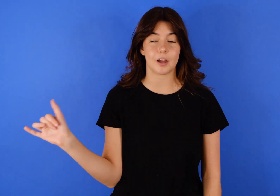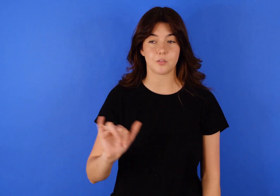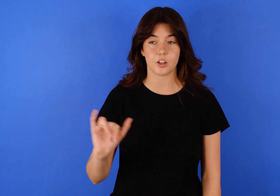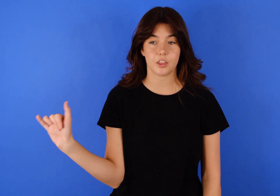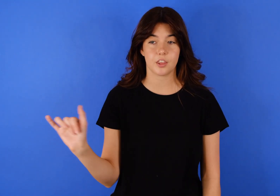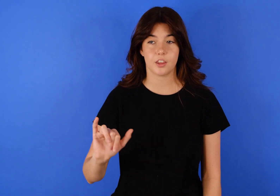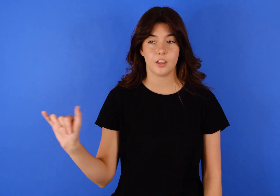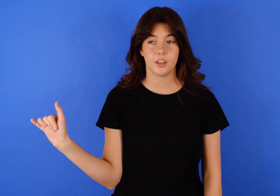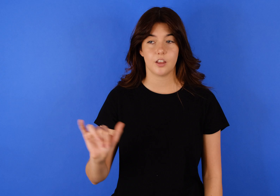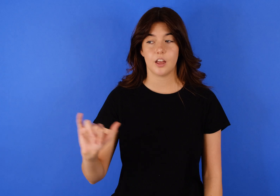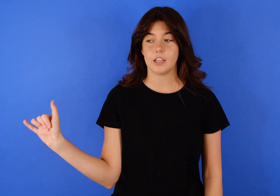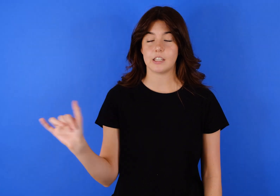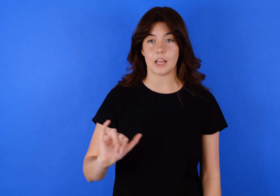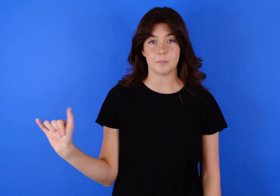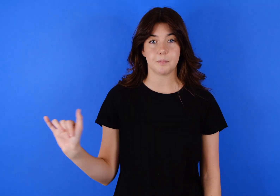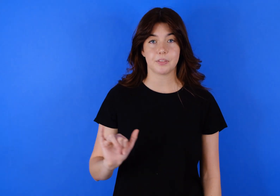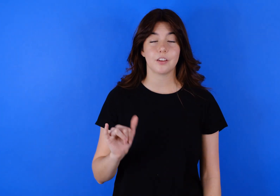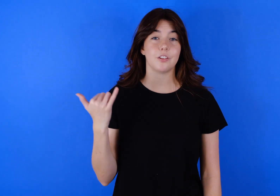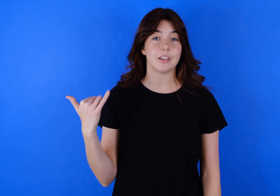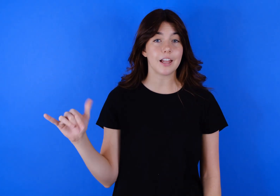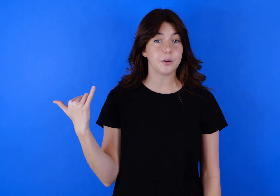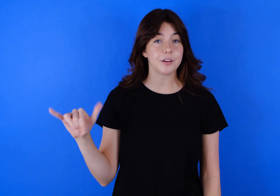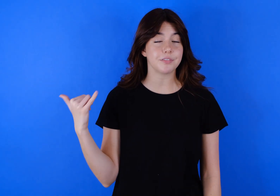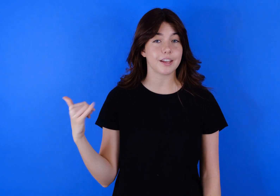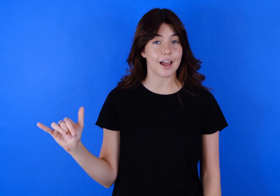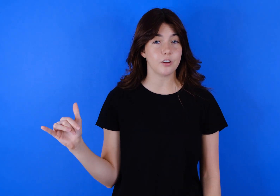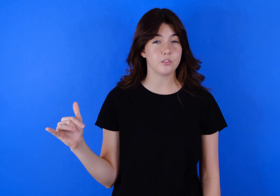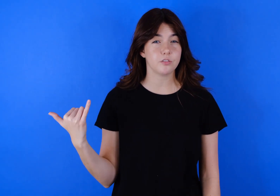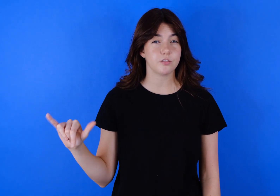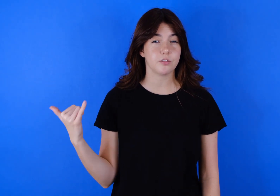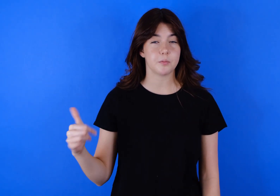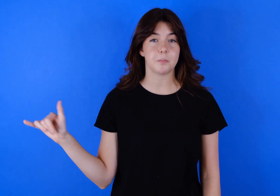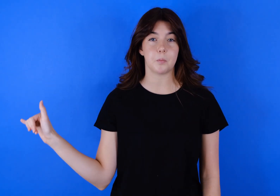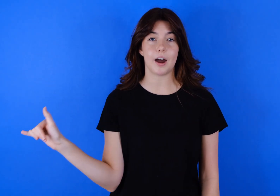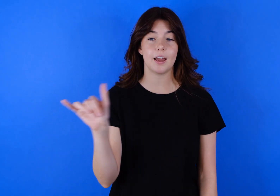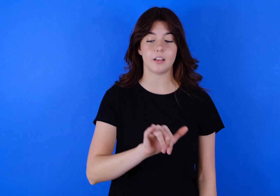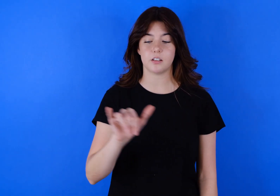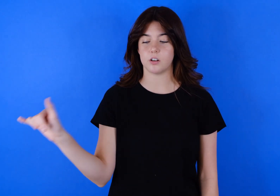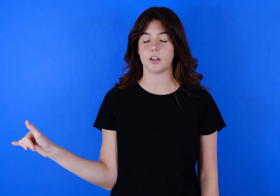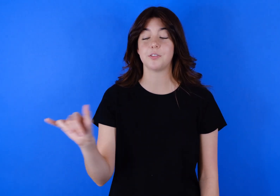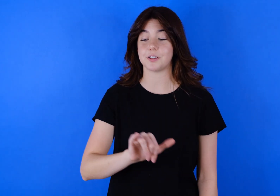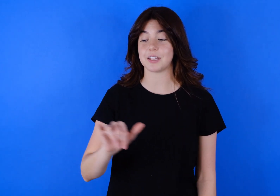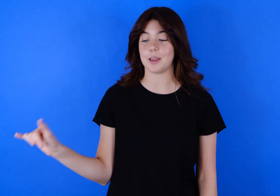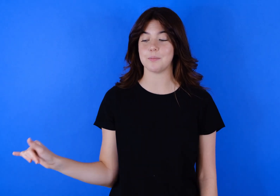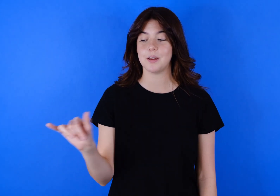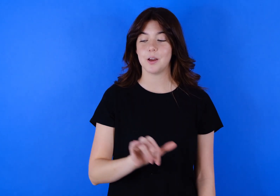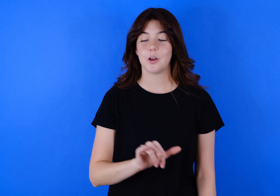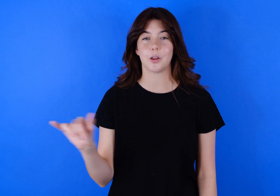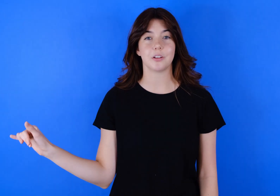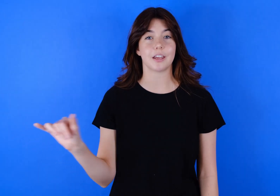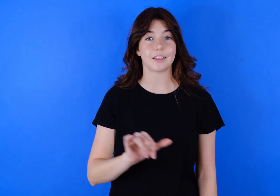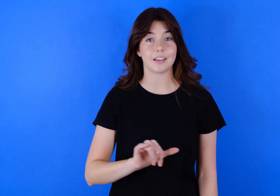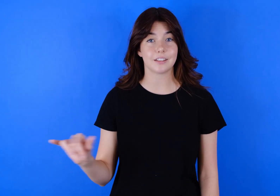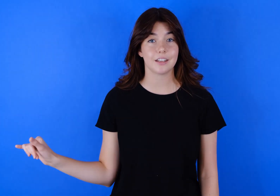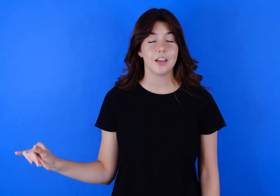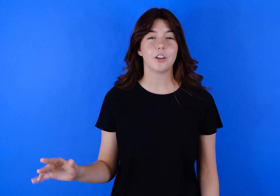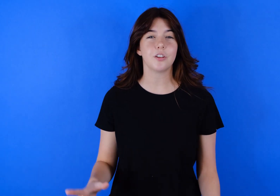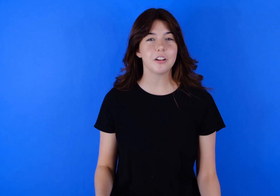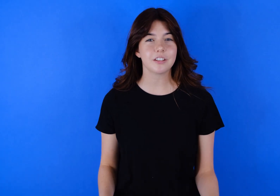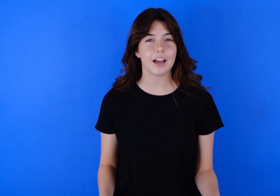forth. Same. So yellow we flick out, Y, or for same, goes like this. You'll notice as we